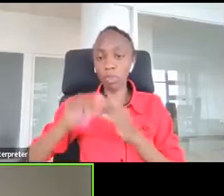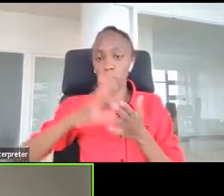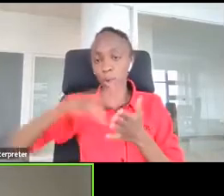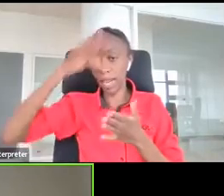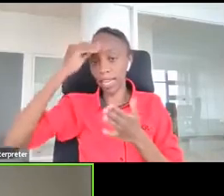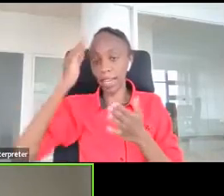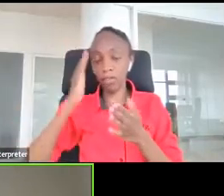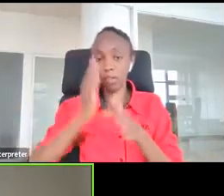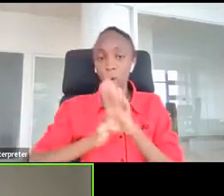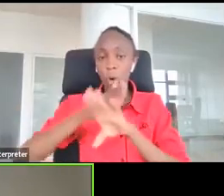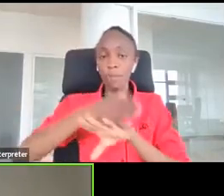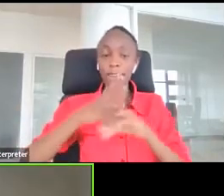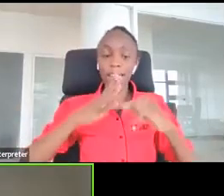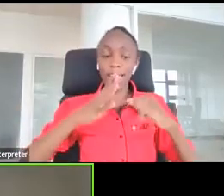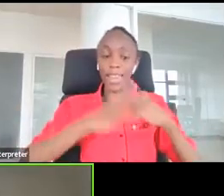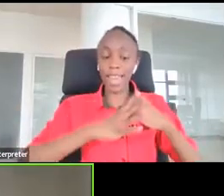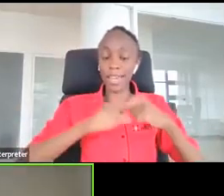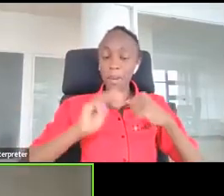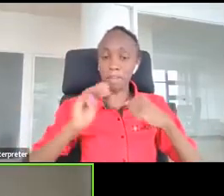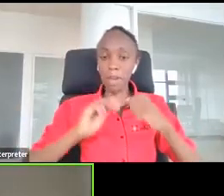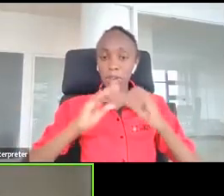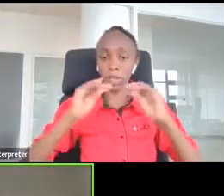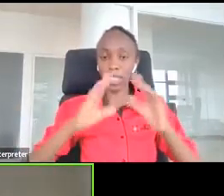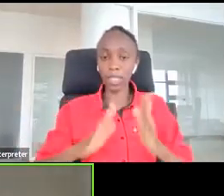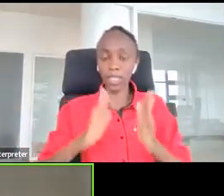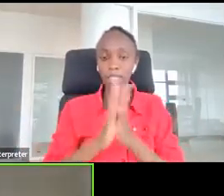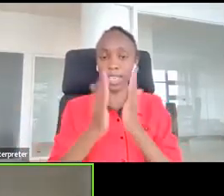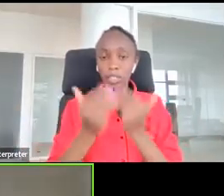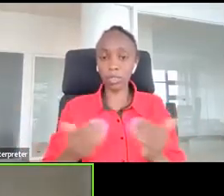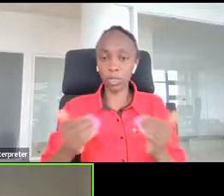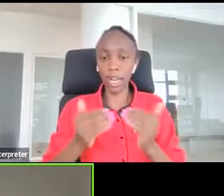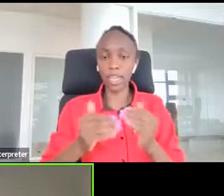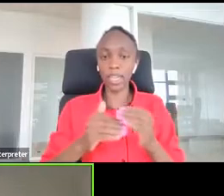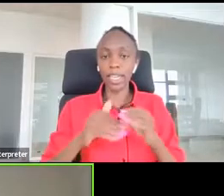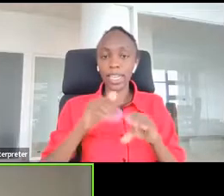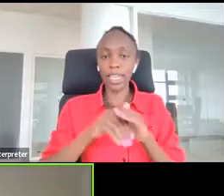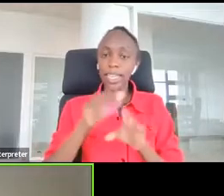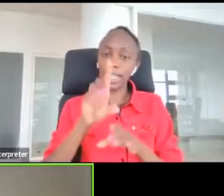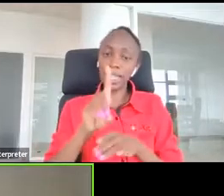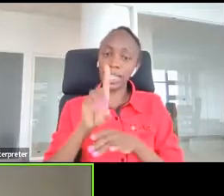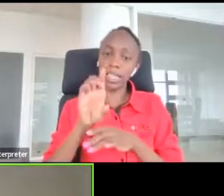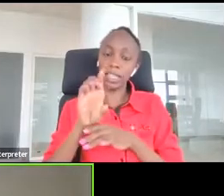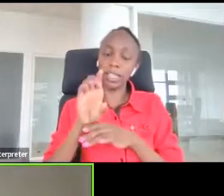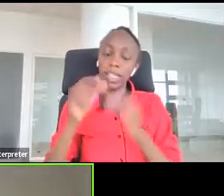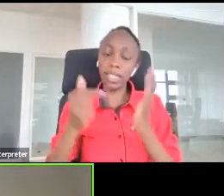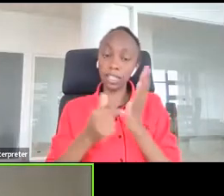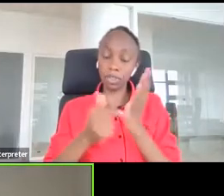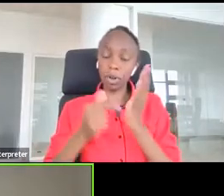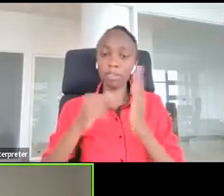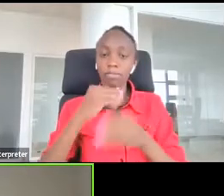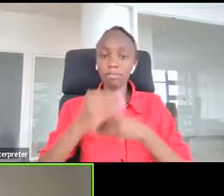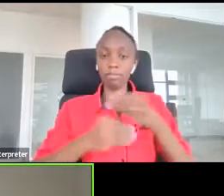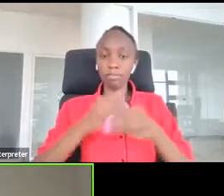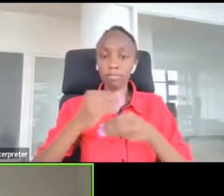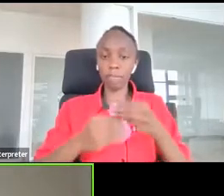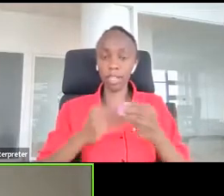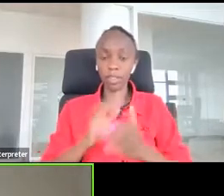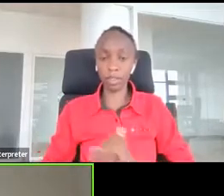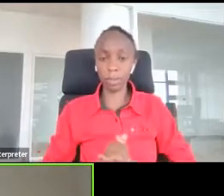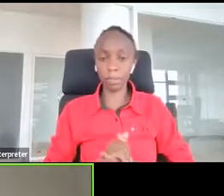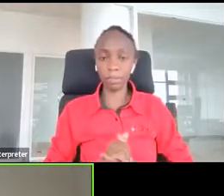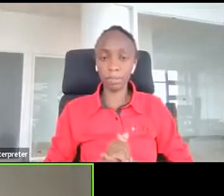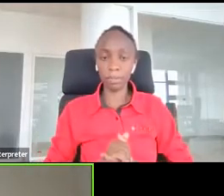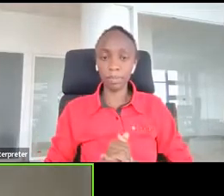students and teachers through their accessible digital learning materials. And we have watched with